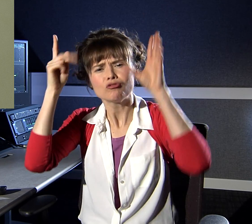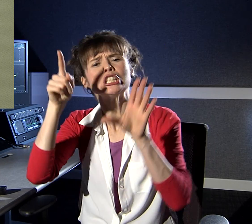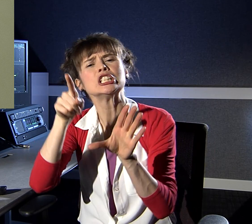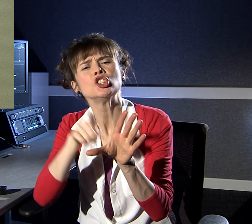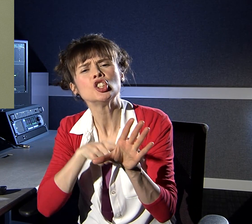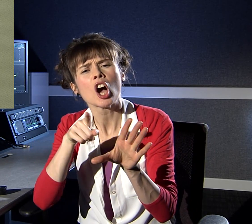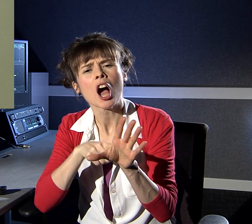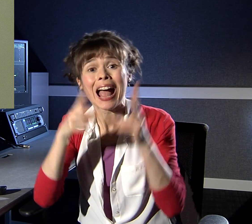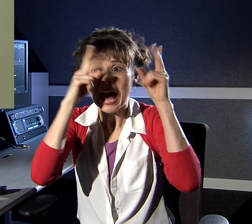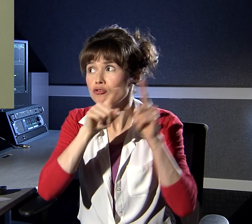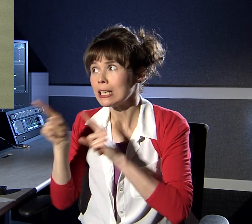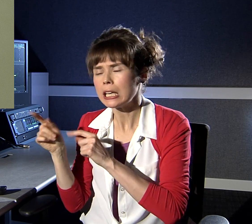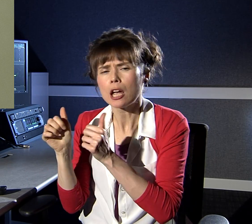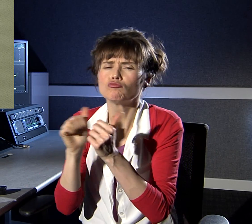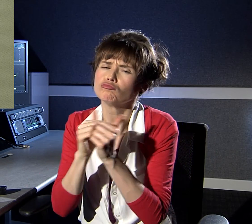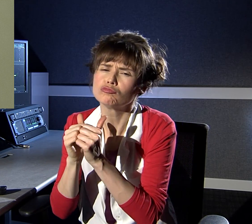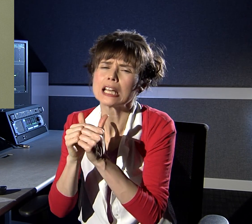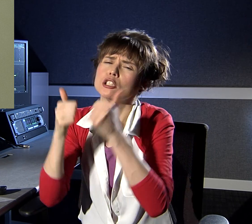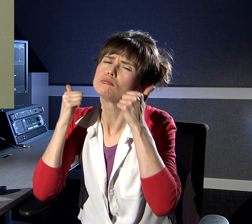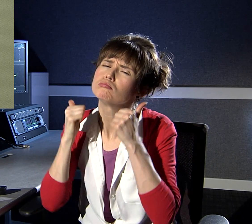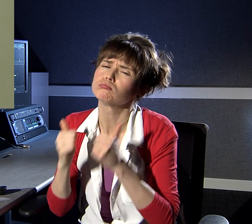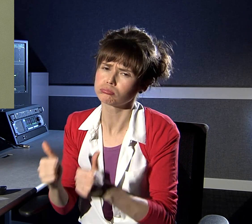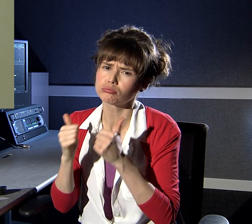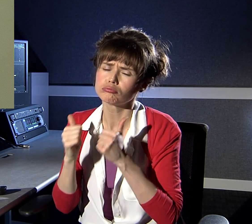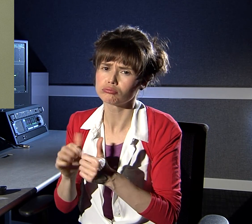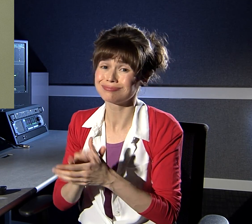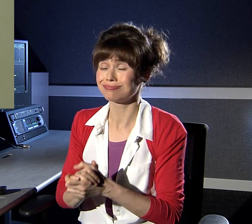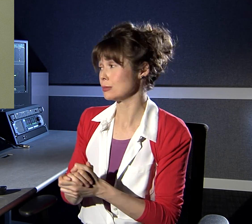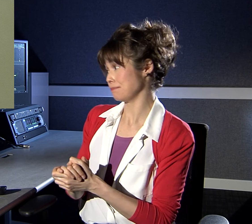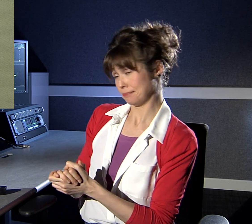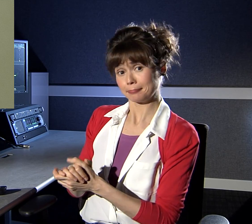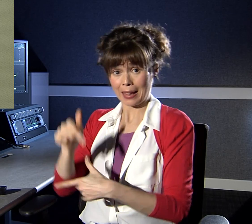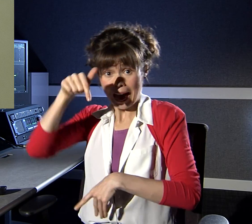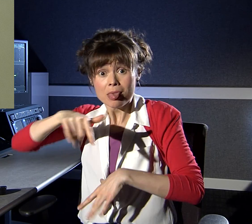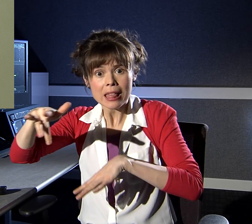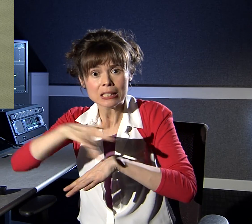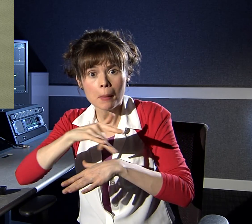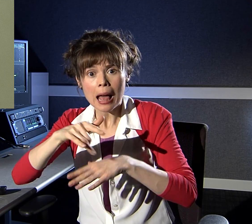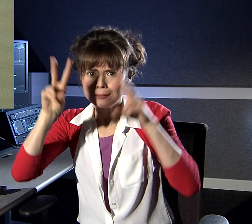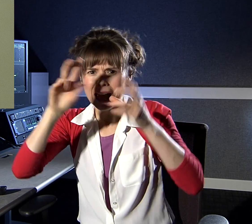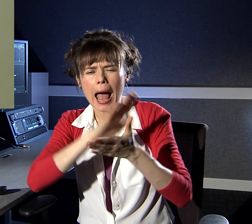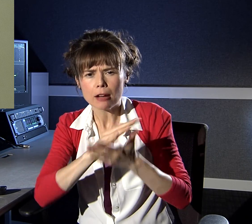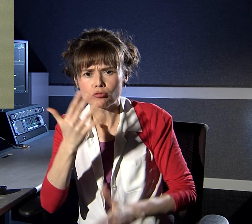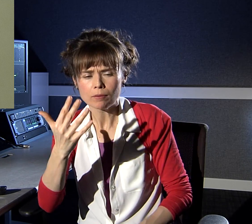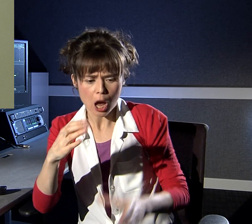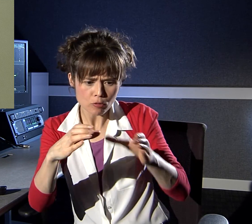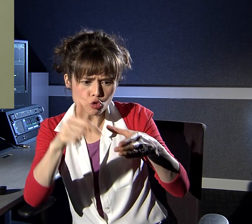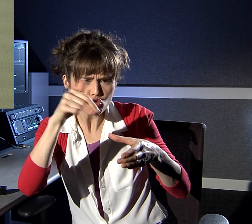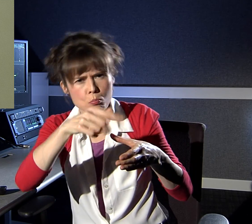Now, when Henry V was a young man, he and Falstaff were very good friends. And during this